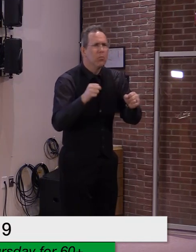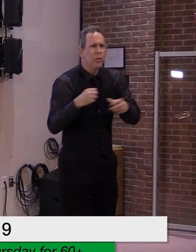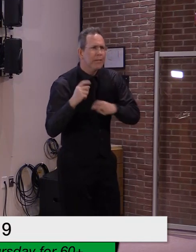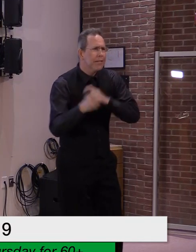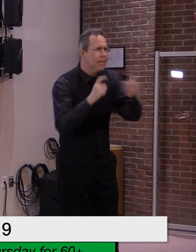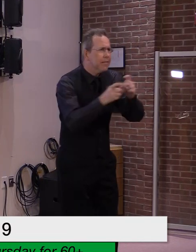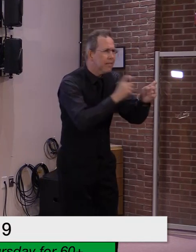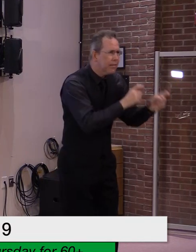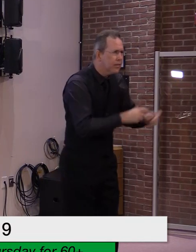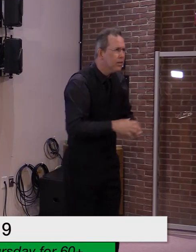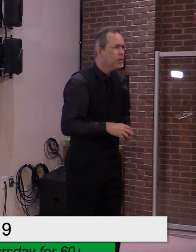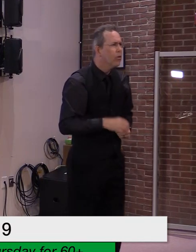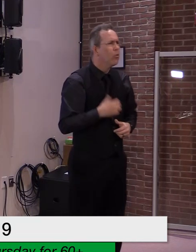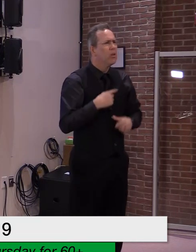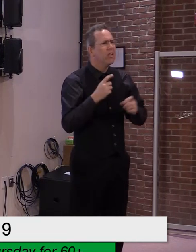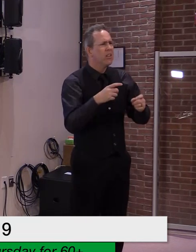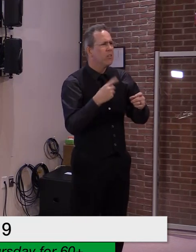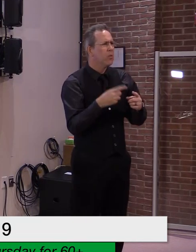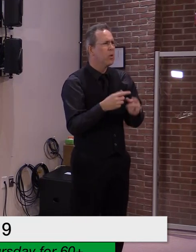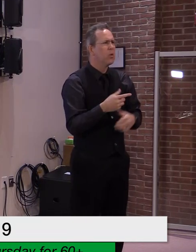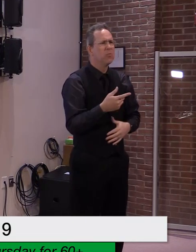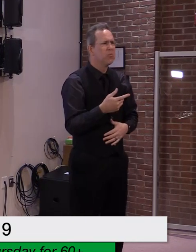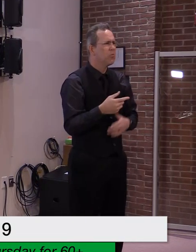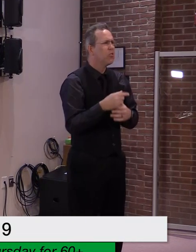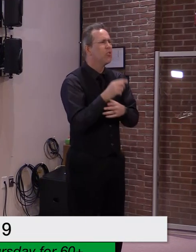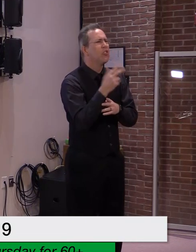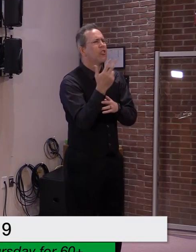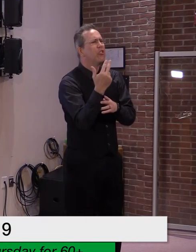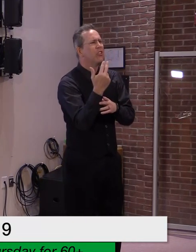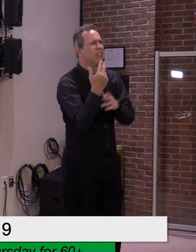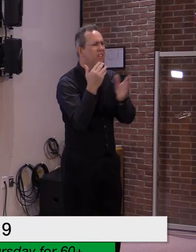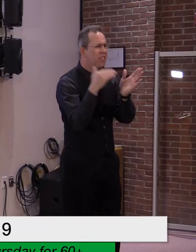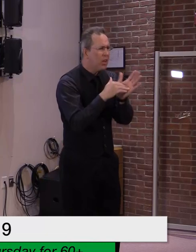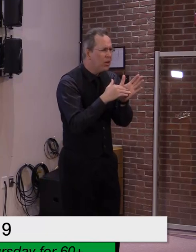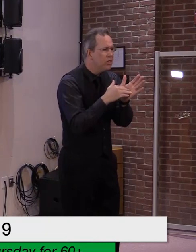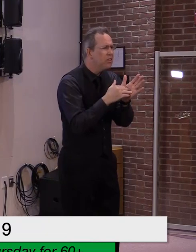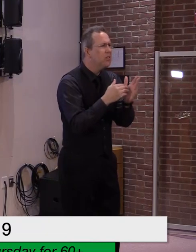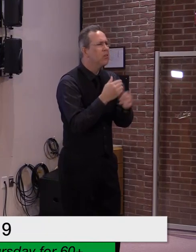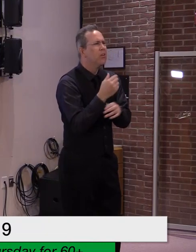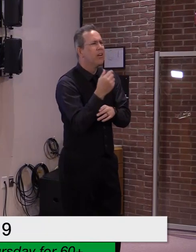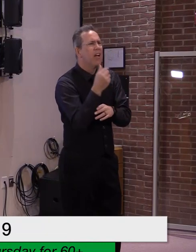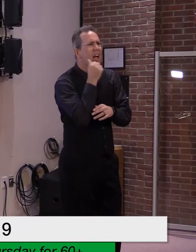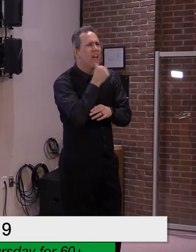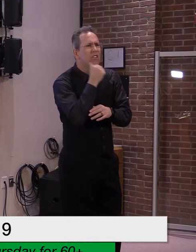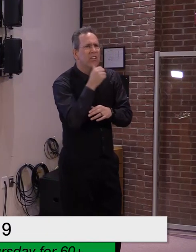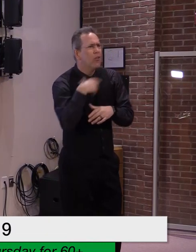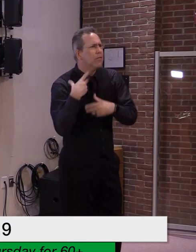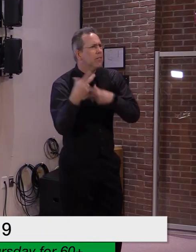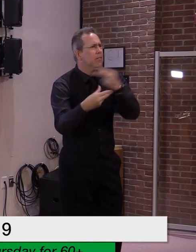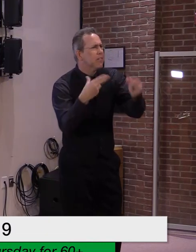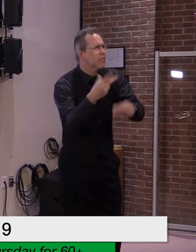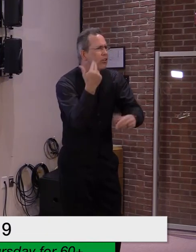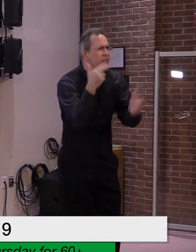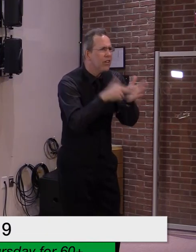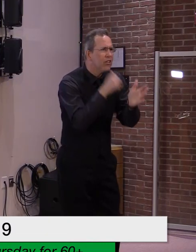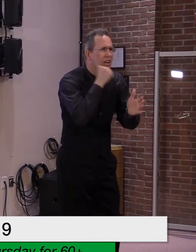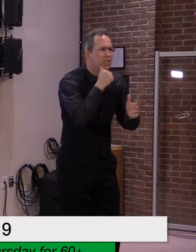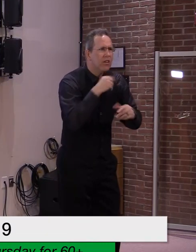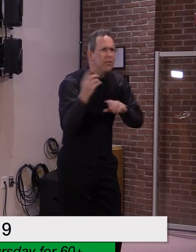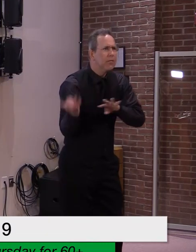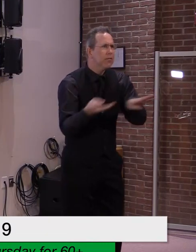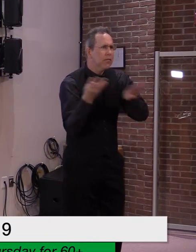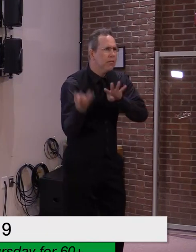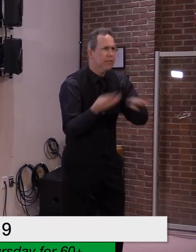3,700 to 7,900 doses per day. That's per day.